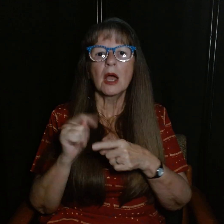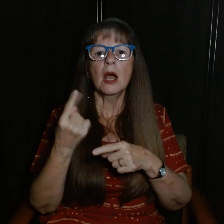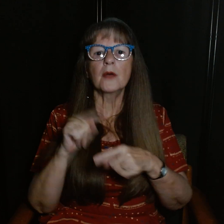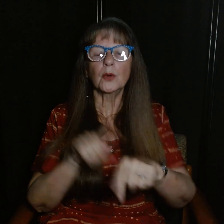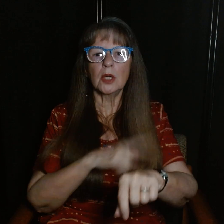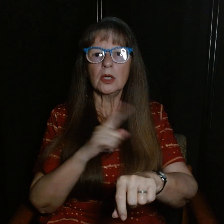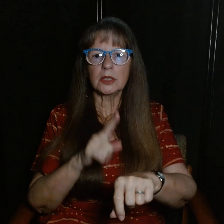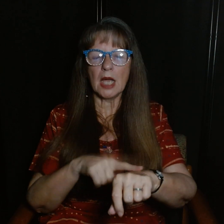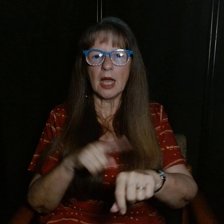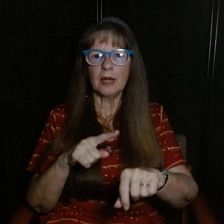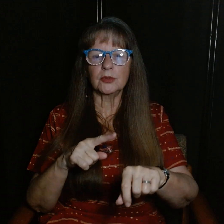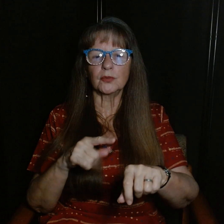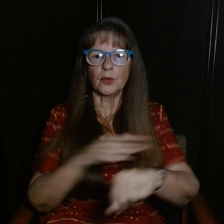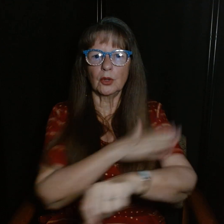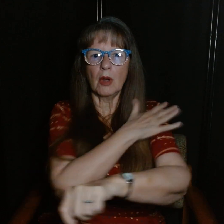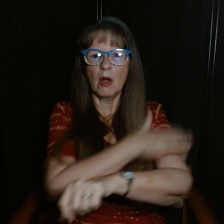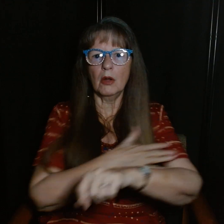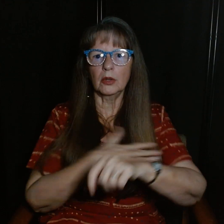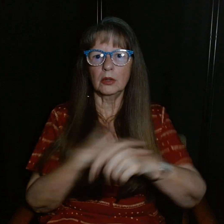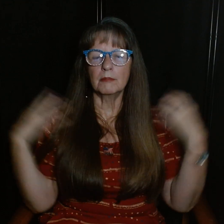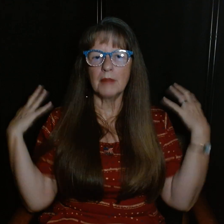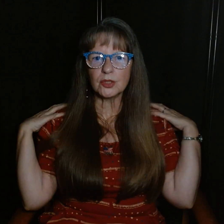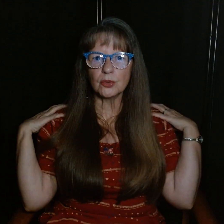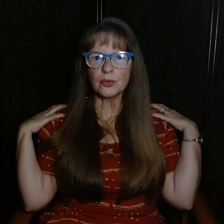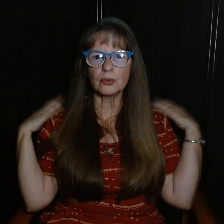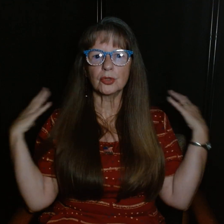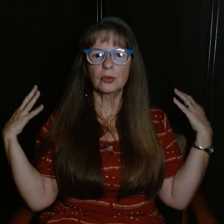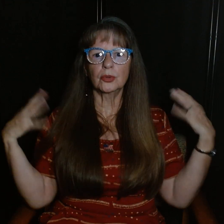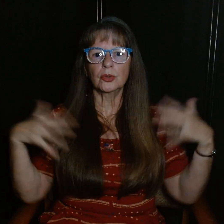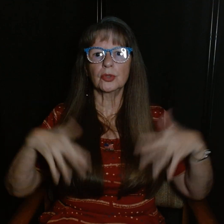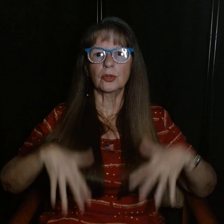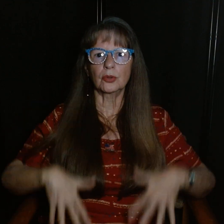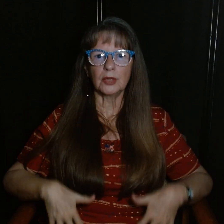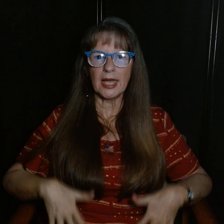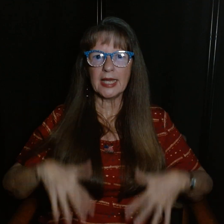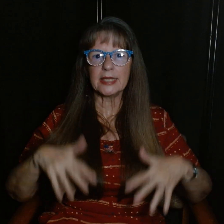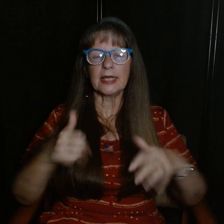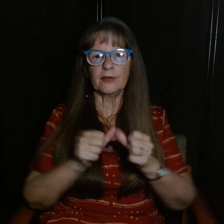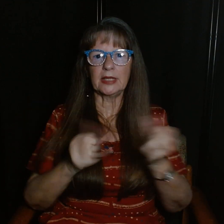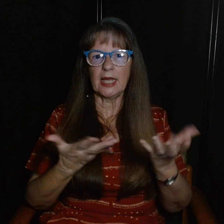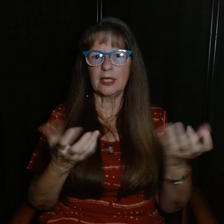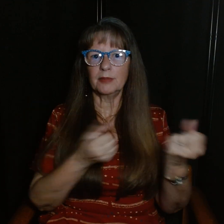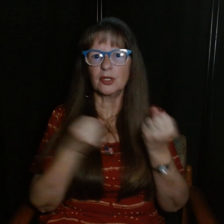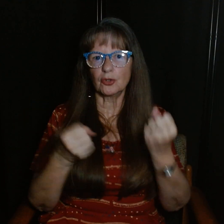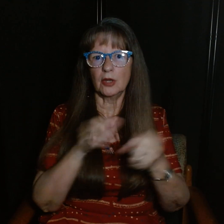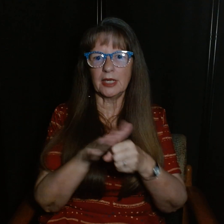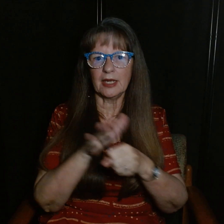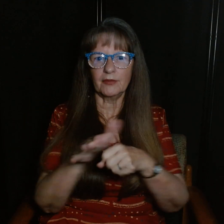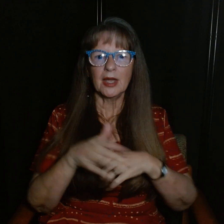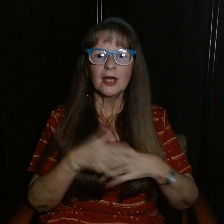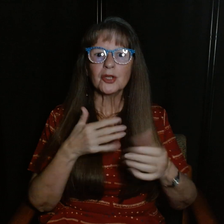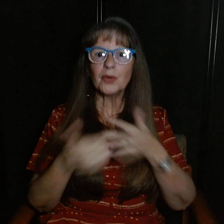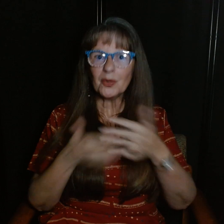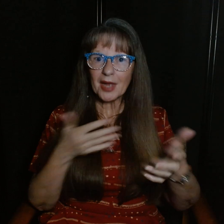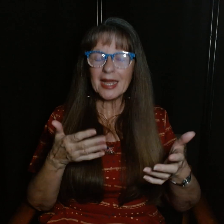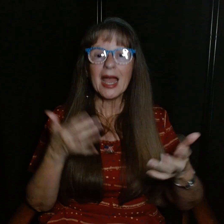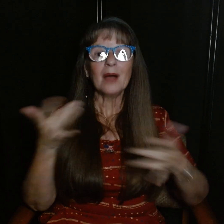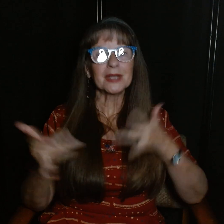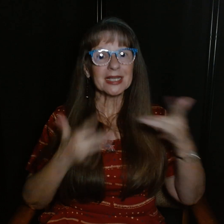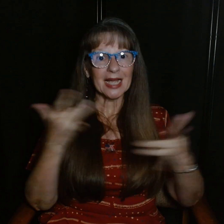for a long time for all her muscles, her shoulders and her legs, everything had to be strong enough. So anyway, I was excited